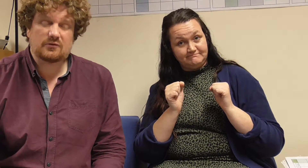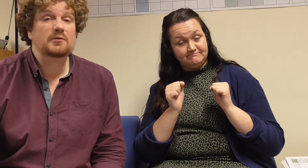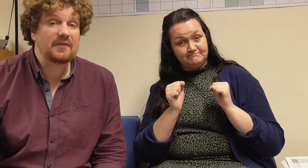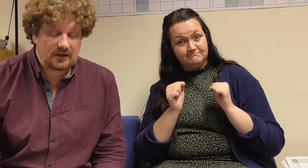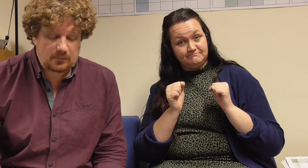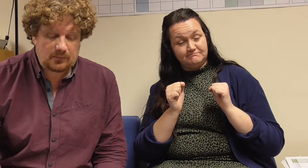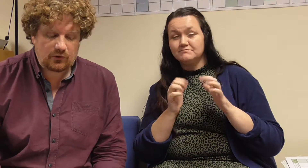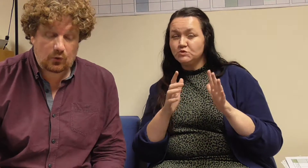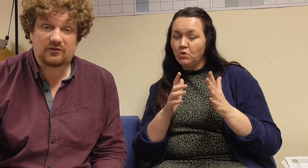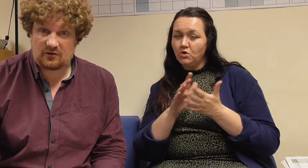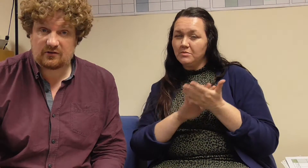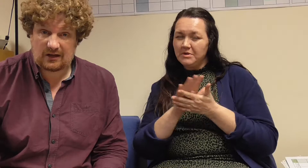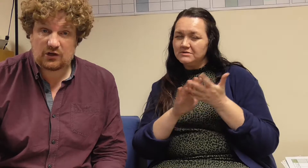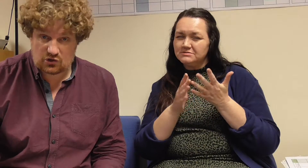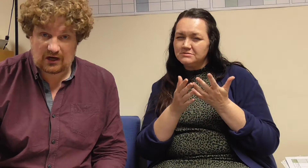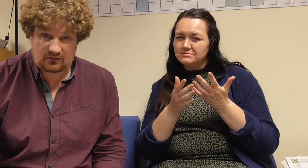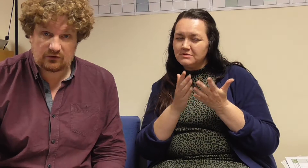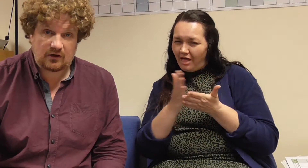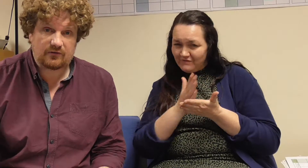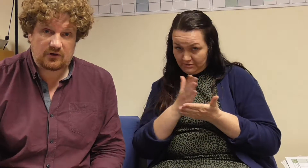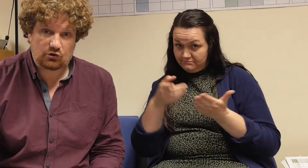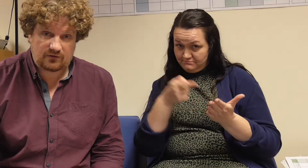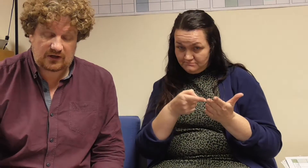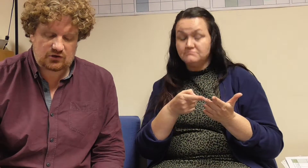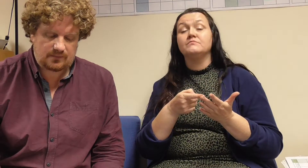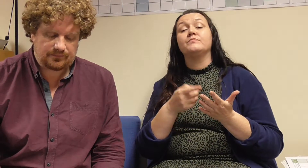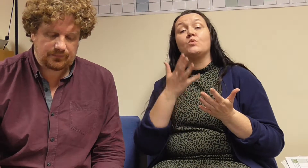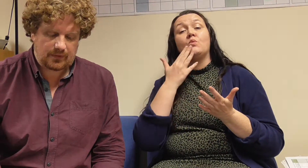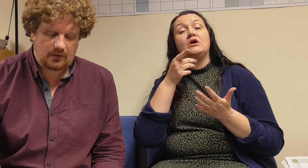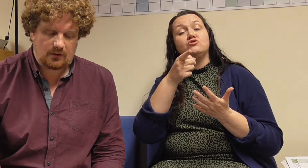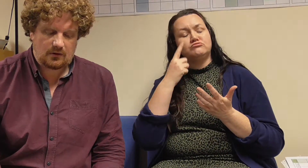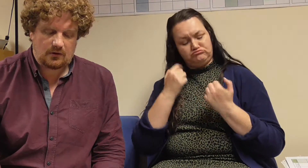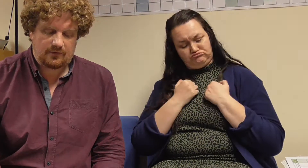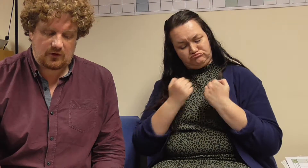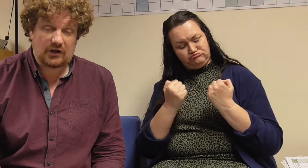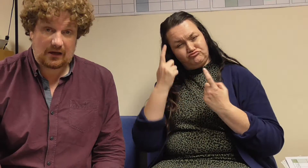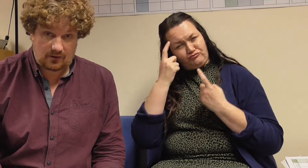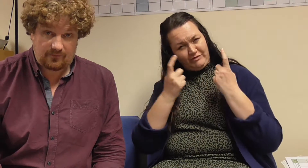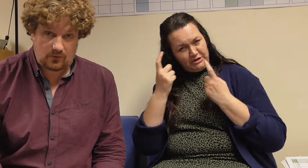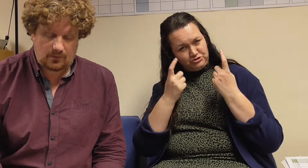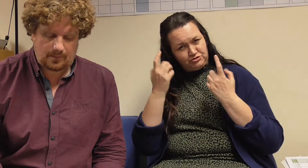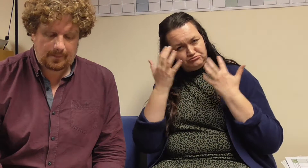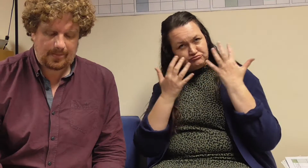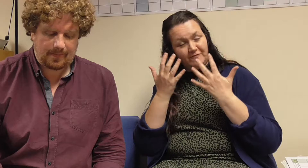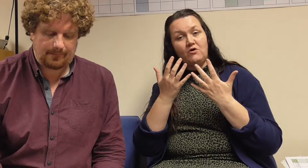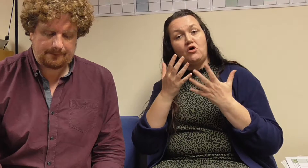So just to explain that a little bit more, the questions I'd like you to ask yourself in your reflection for learning outcome